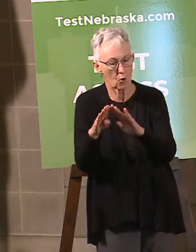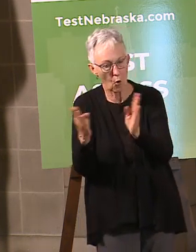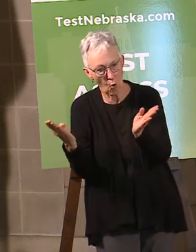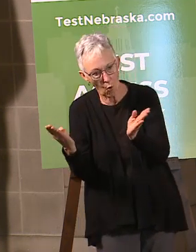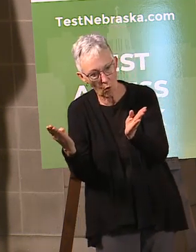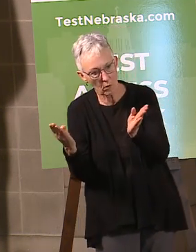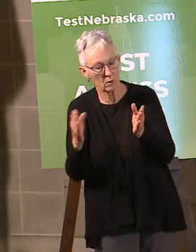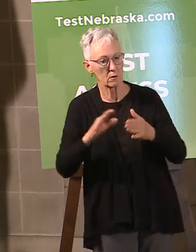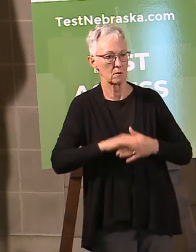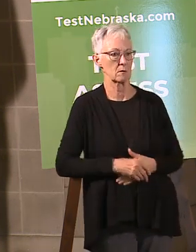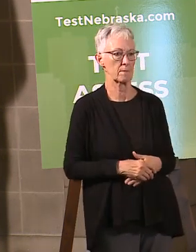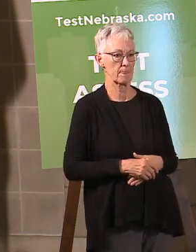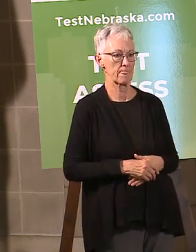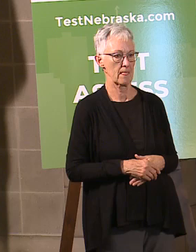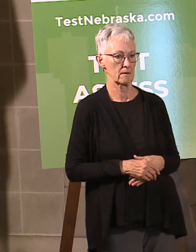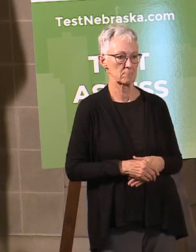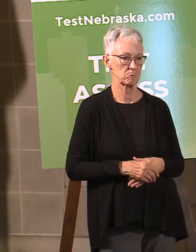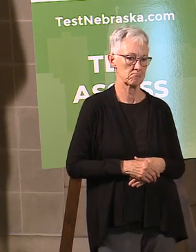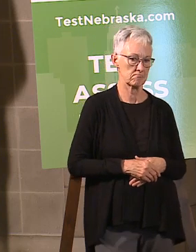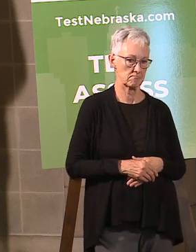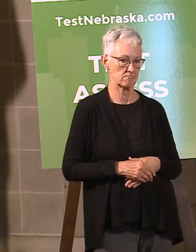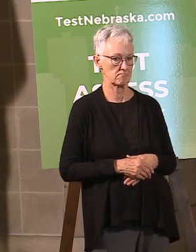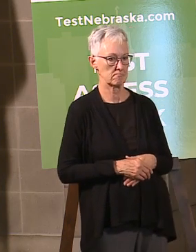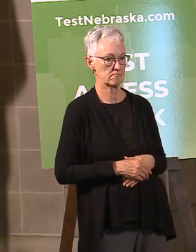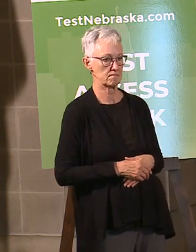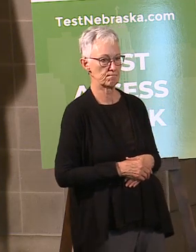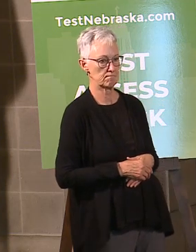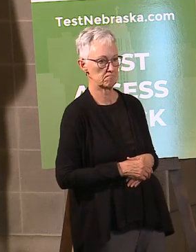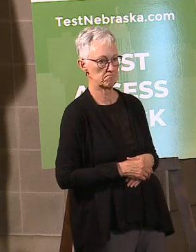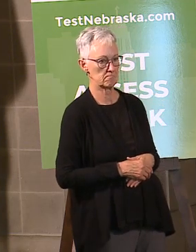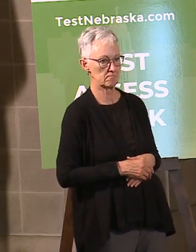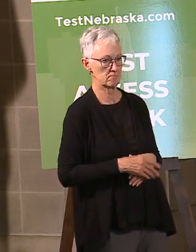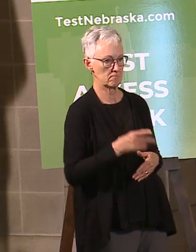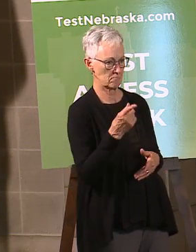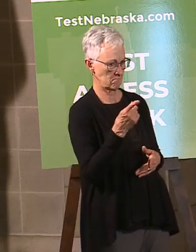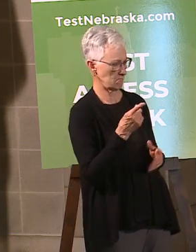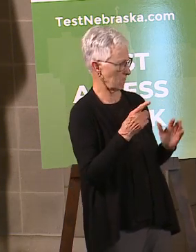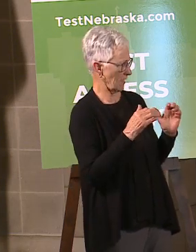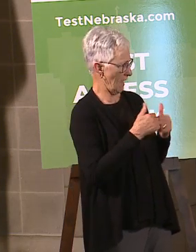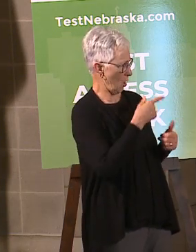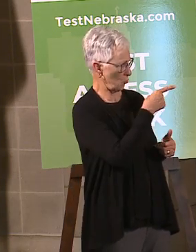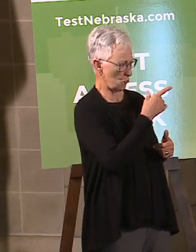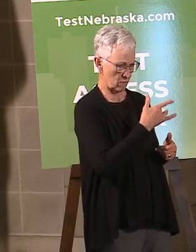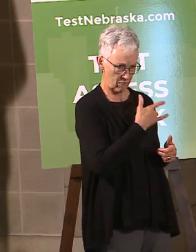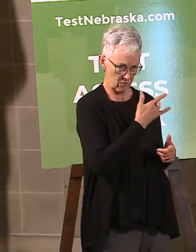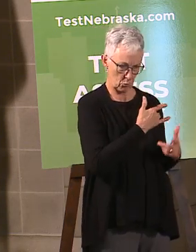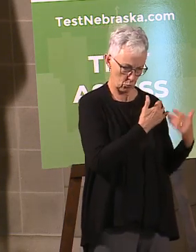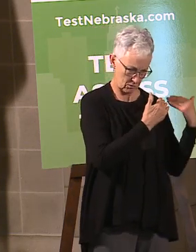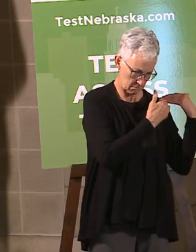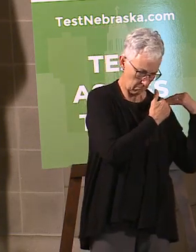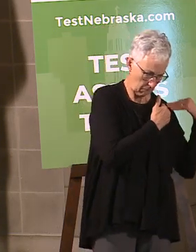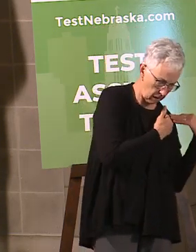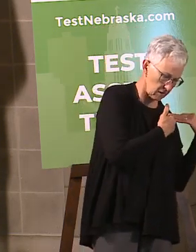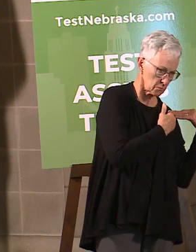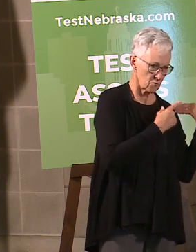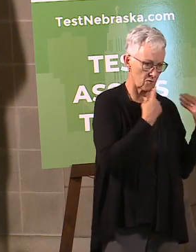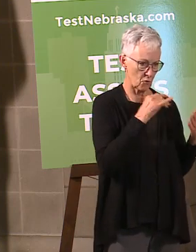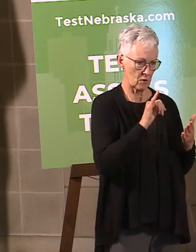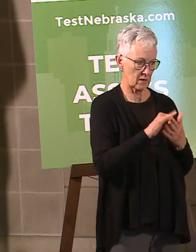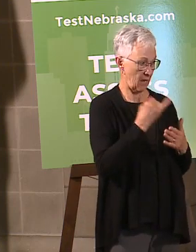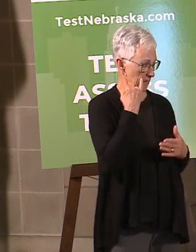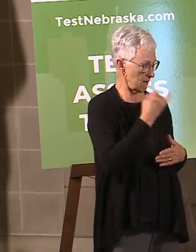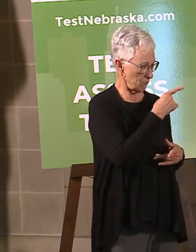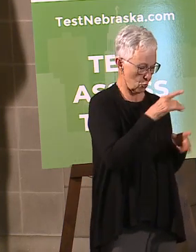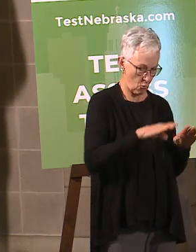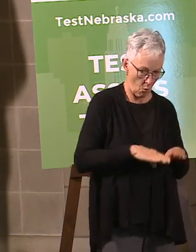How much does that weigh on you? I mean, the chances are there will be more deaths, won't there? I mean, how much does that weigh on you when you try to?